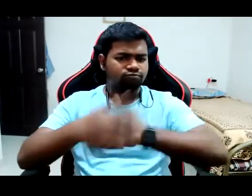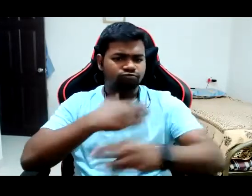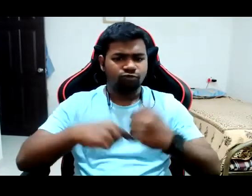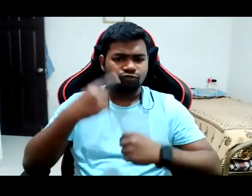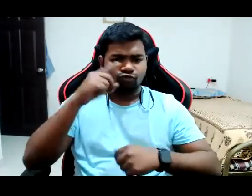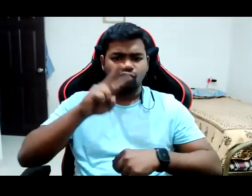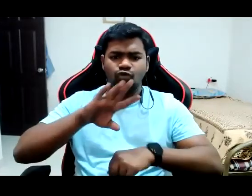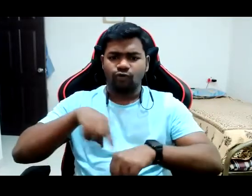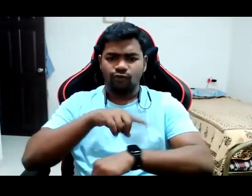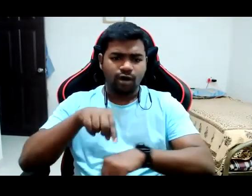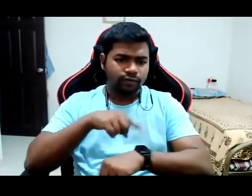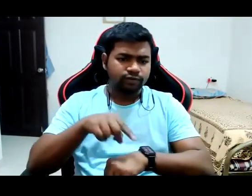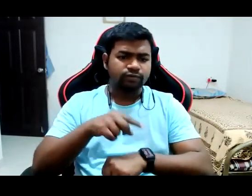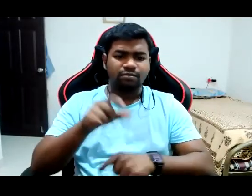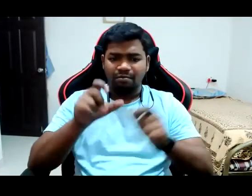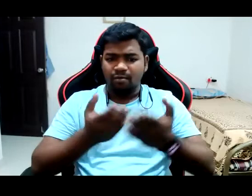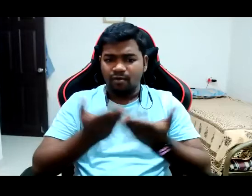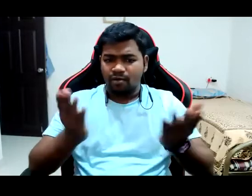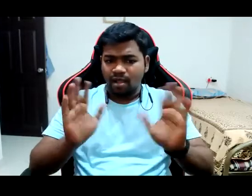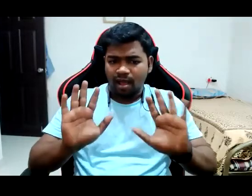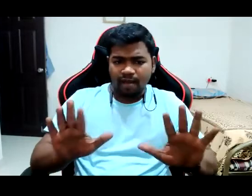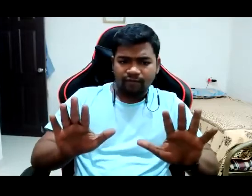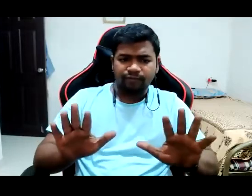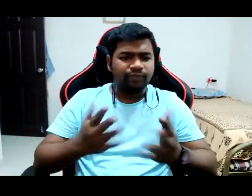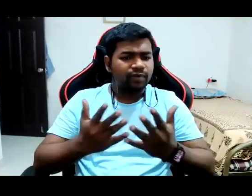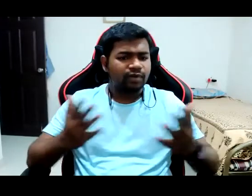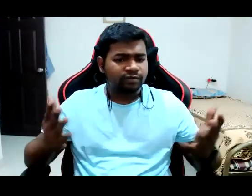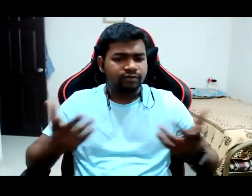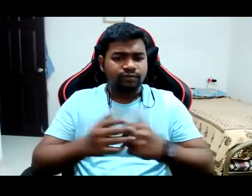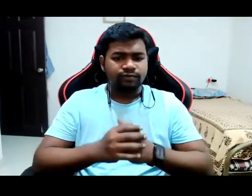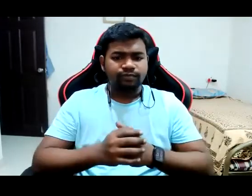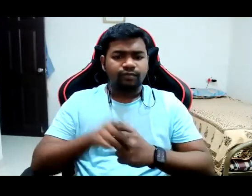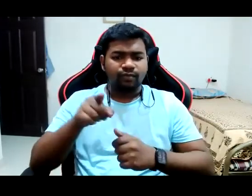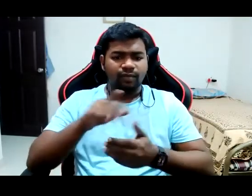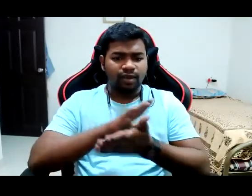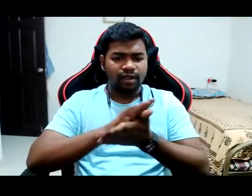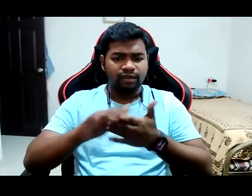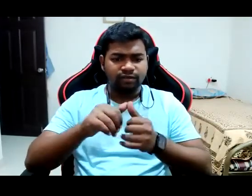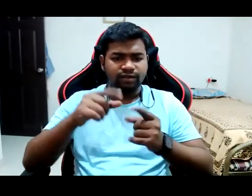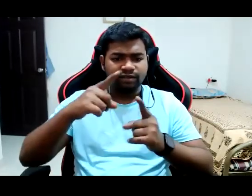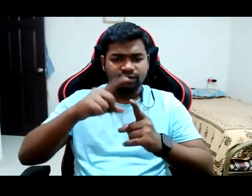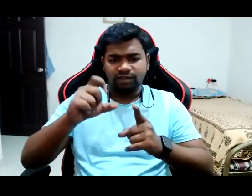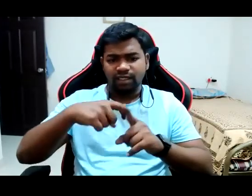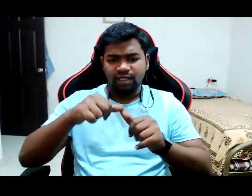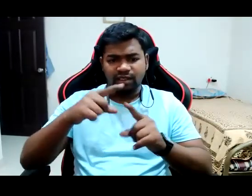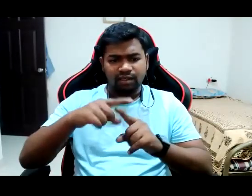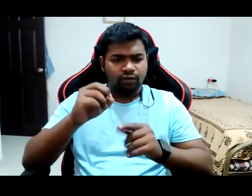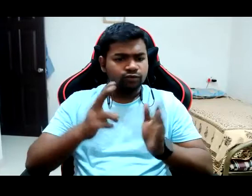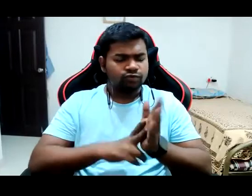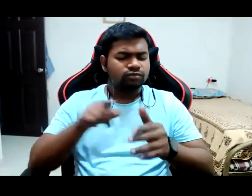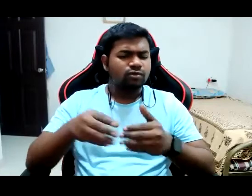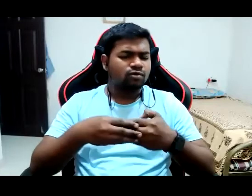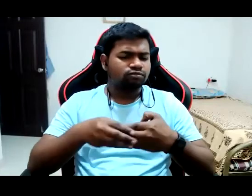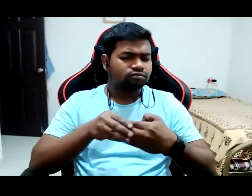on things that essentially the team wanted to hack on. The first two hackathons were very, very flexible and